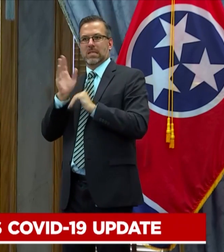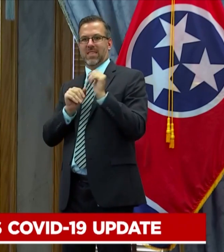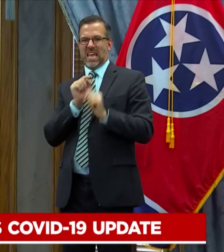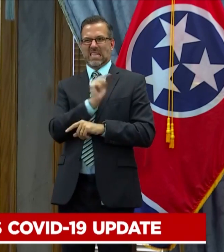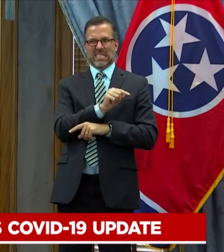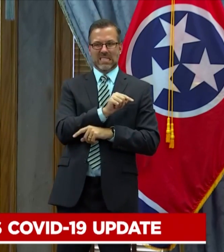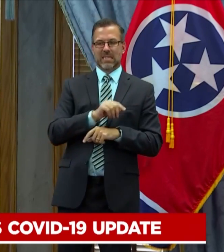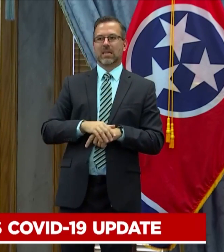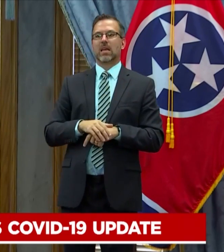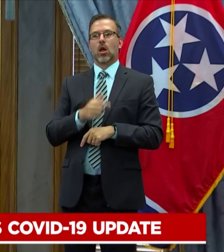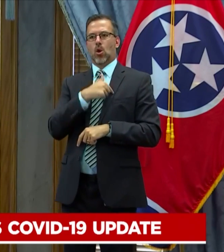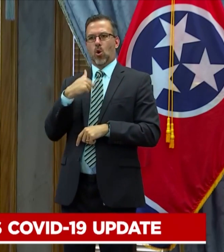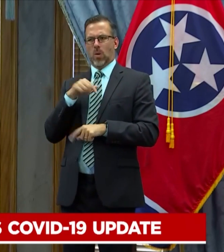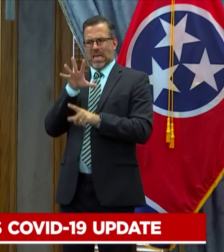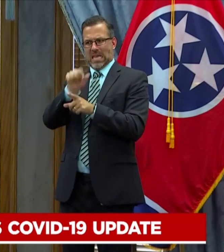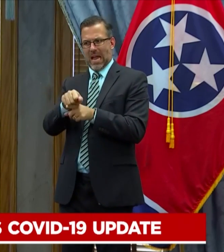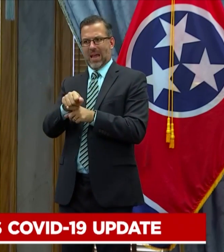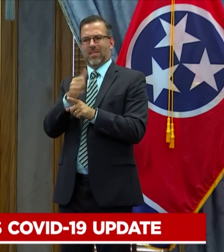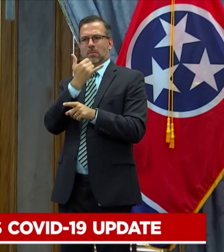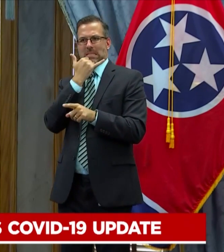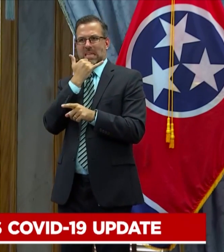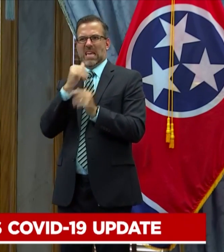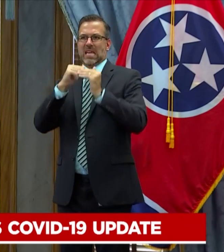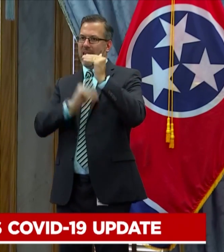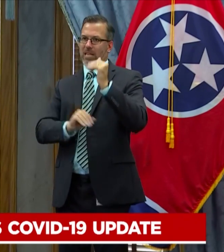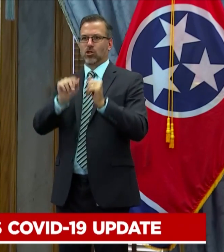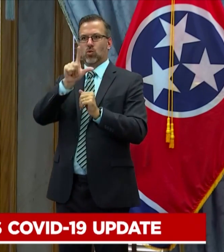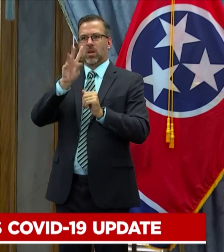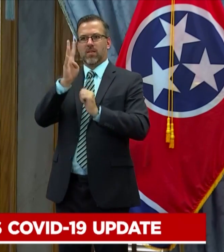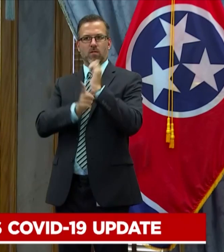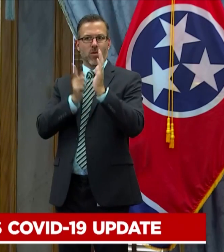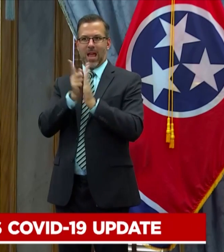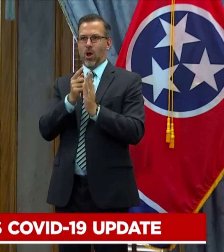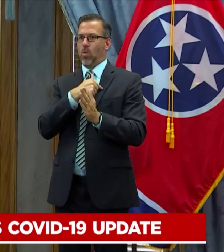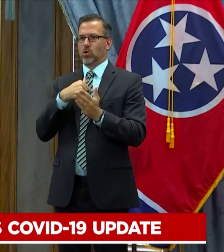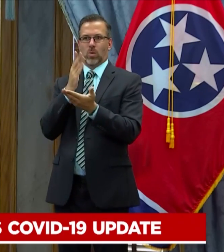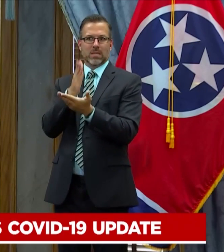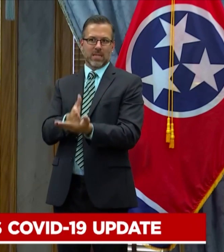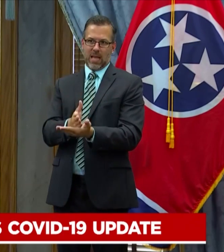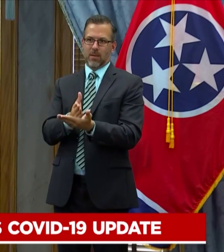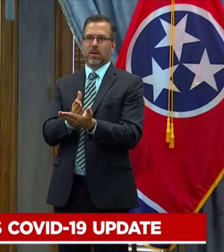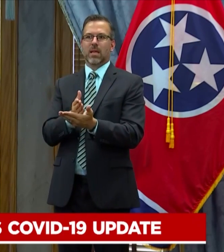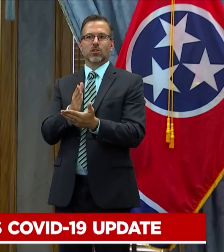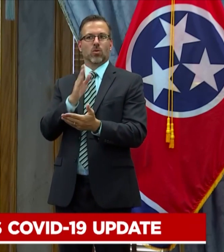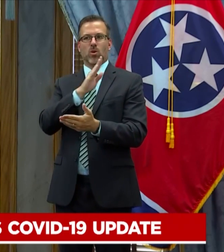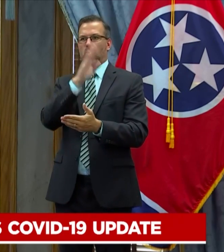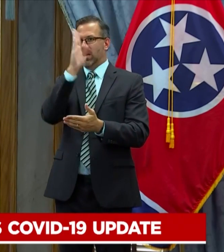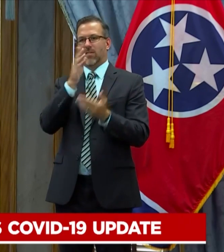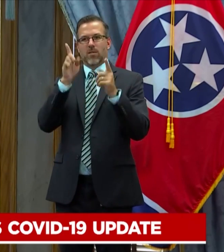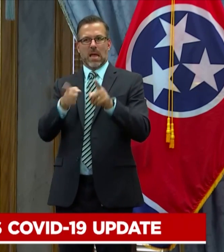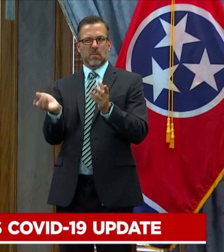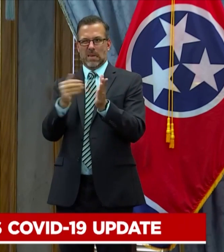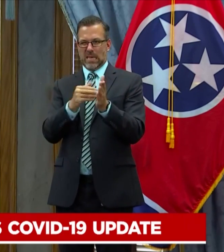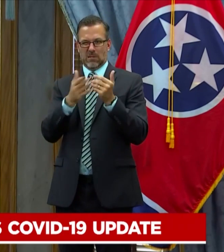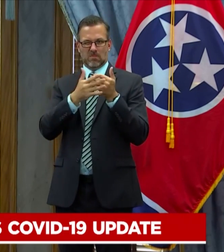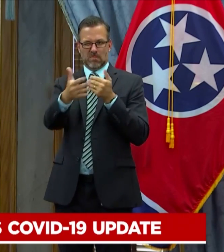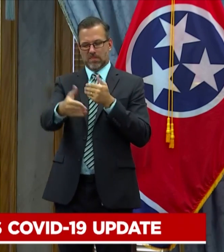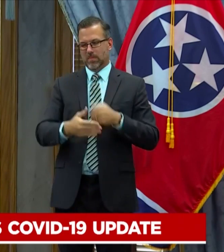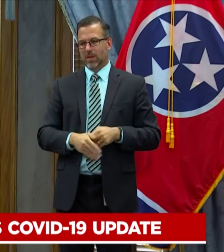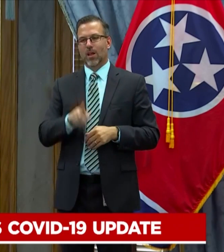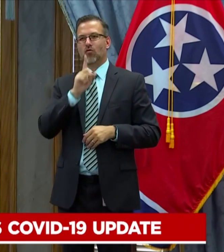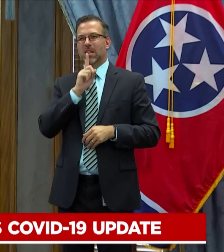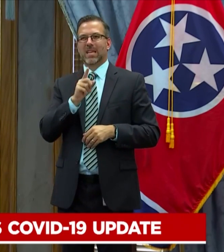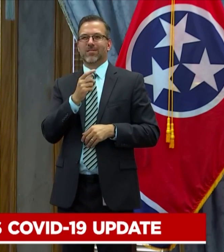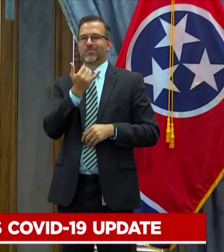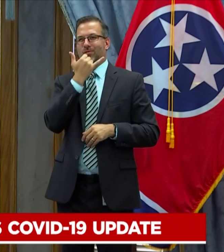going to provide PPE for school staff. Earlier, the State Department, the health commissioner talked about how the virus